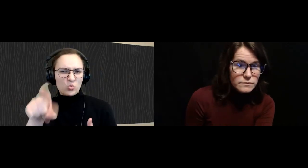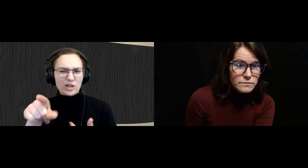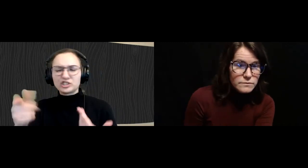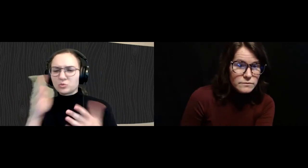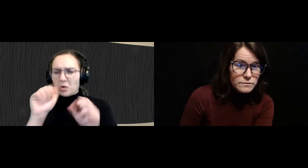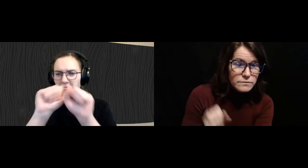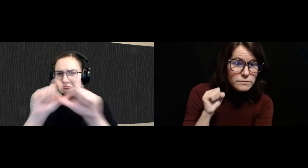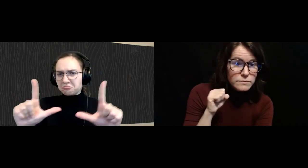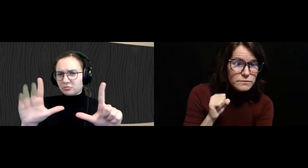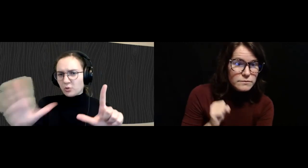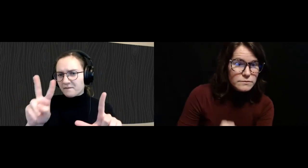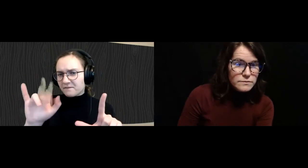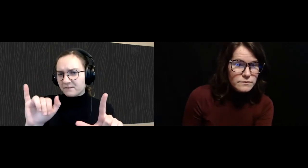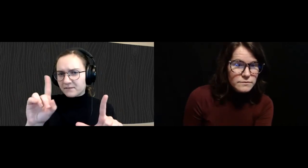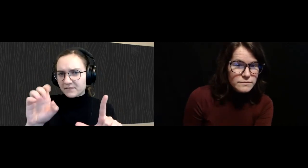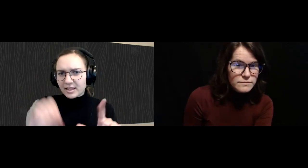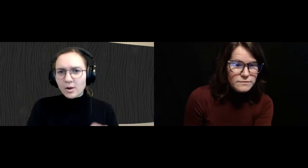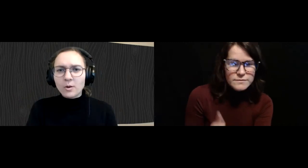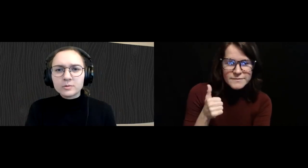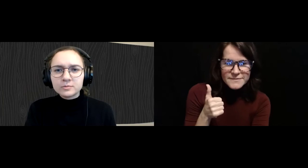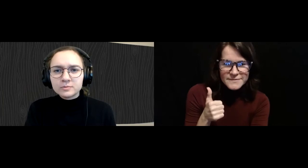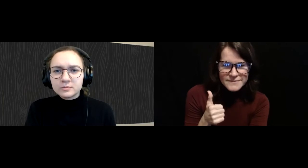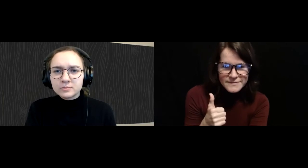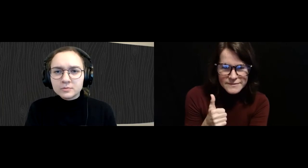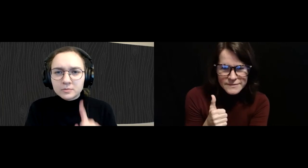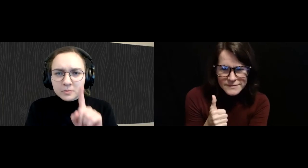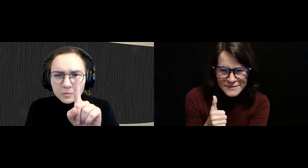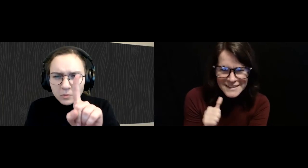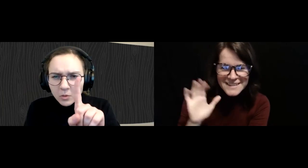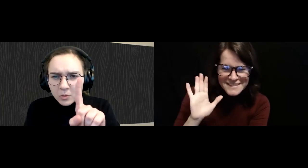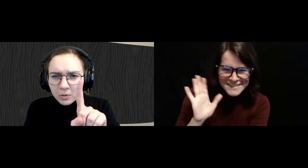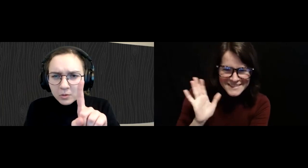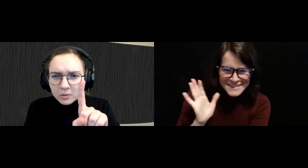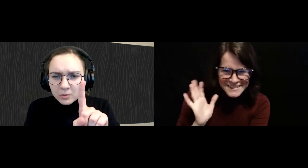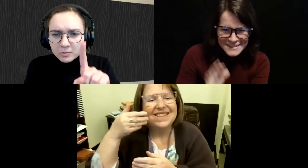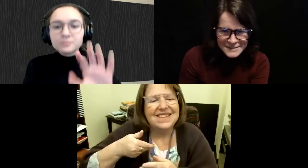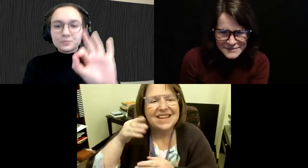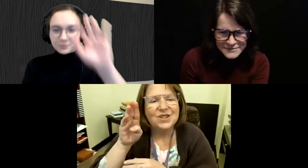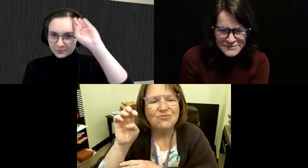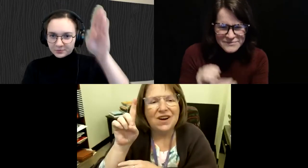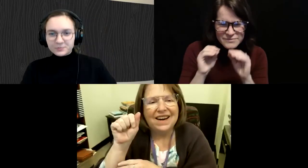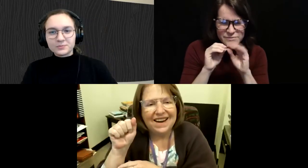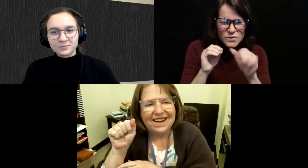So Brenda has a question. I'm going to open her video. Hello, hello,